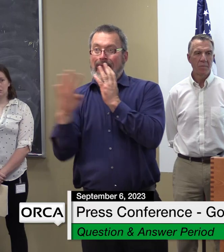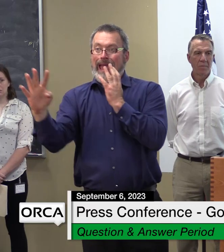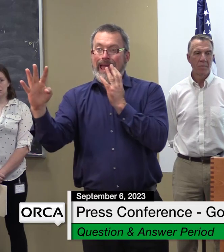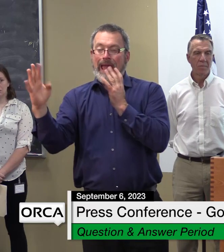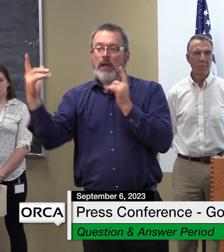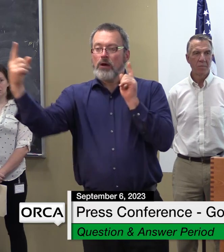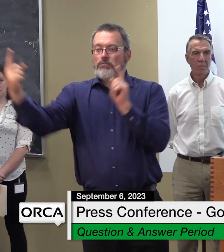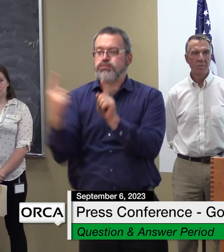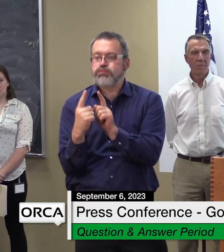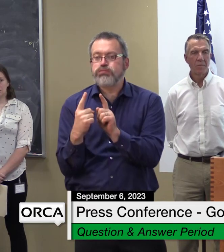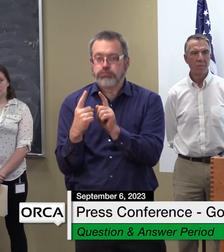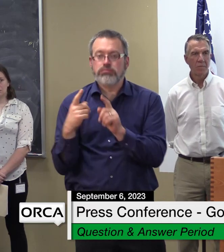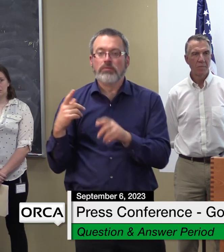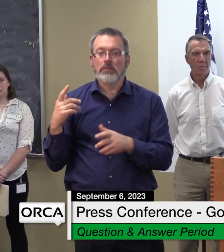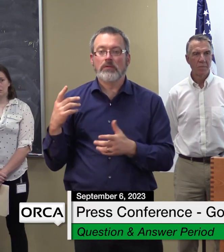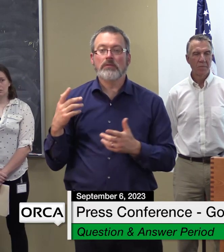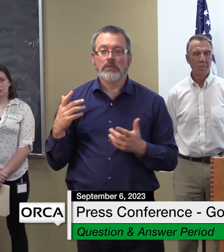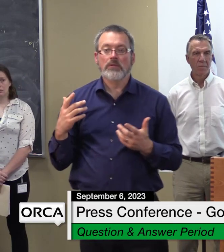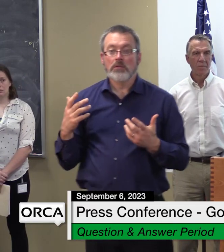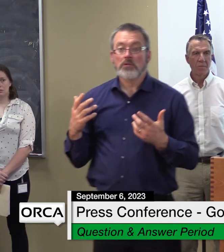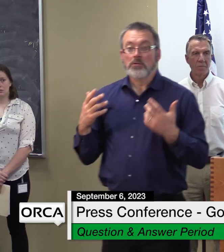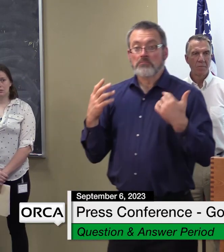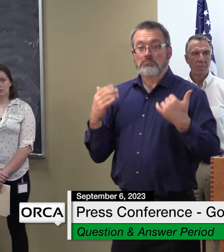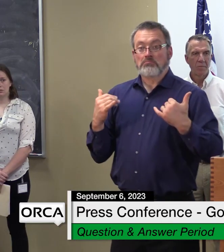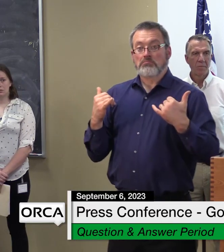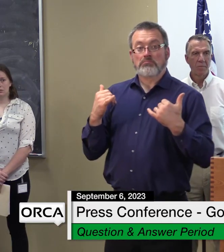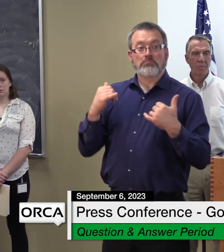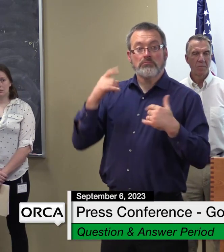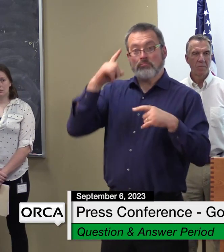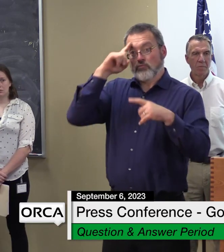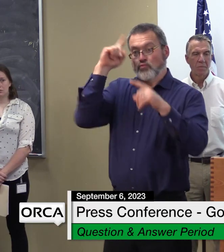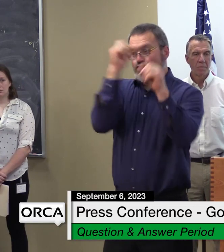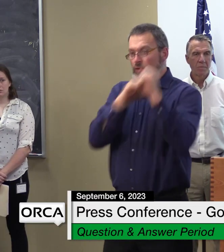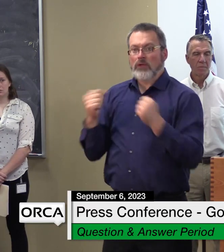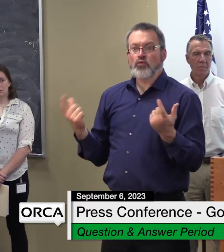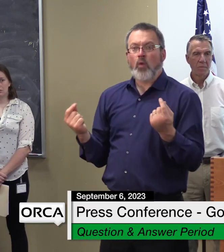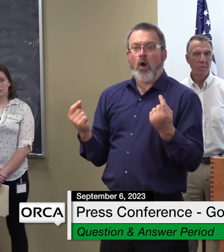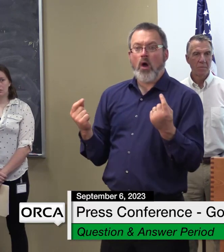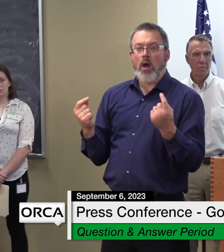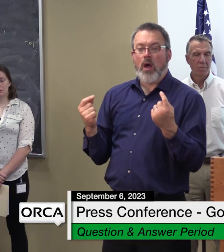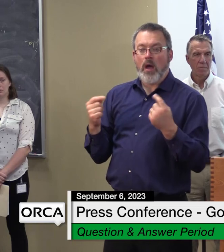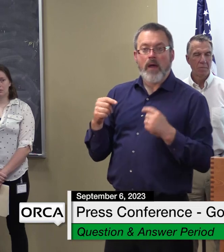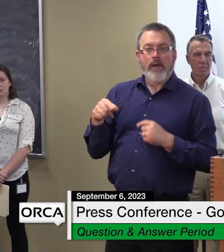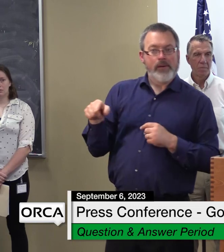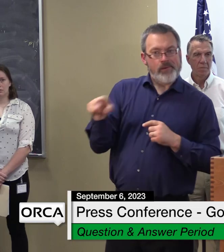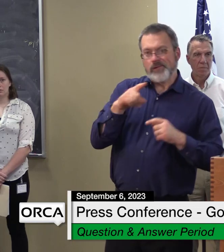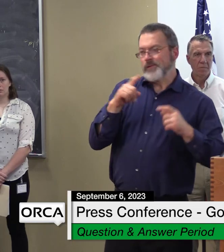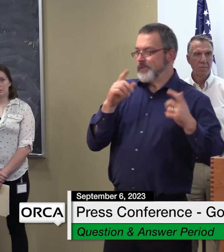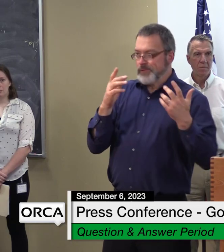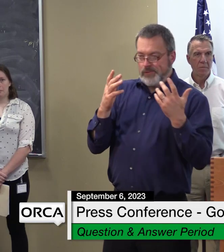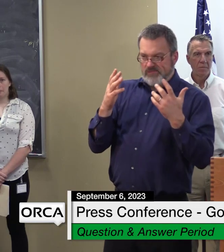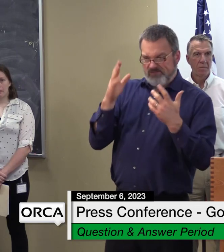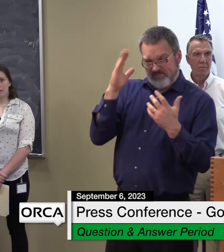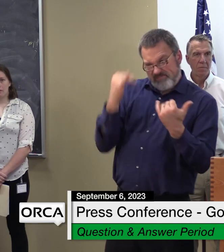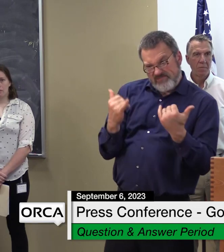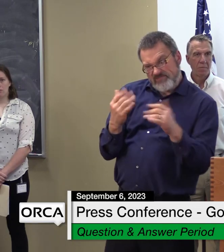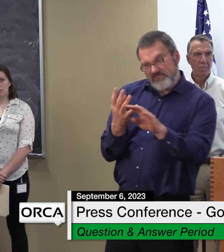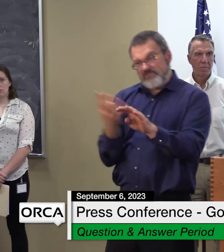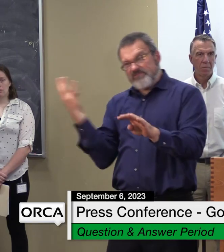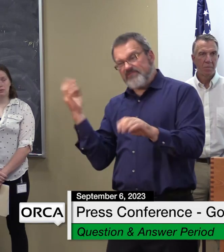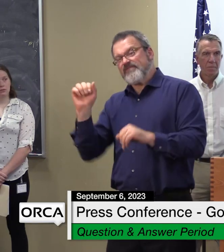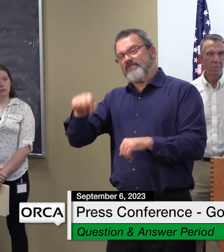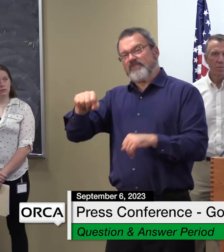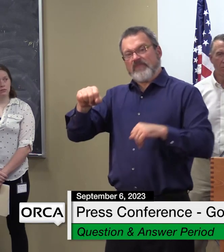in immediate resources like the ones we referenced today, knowing that some people might have longer waits for ongoing care.